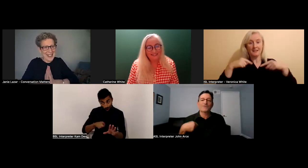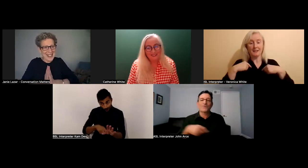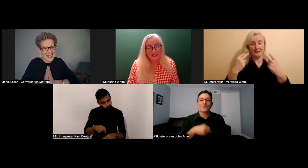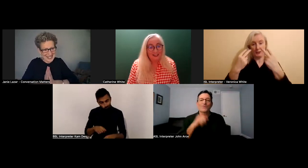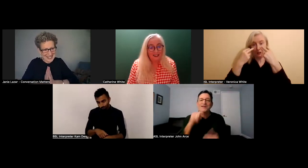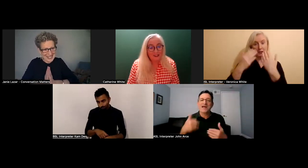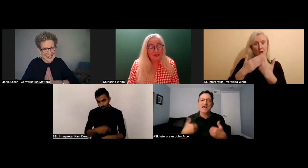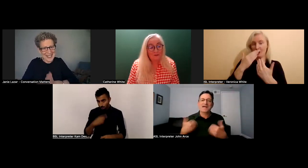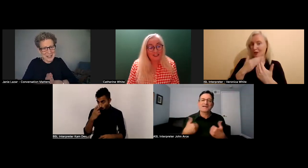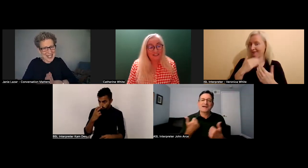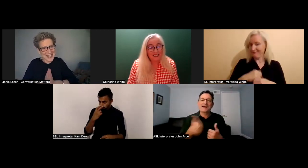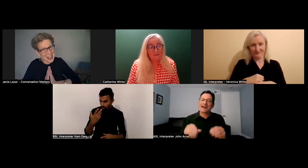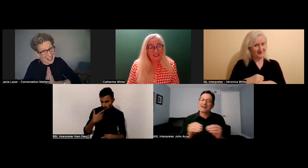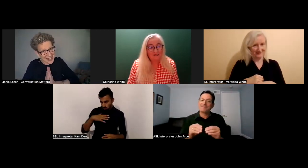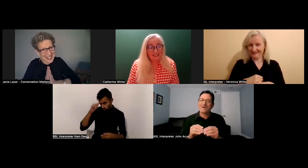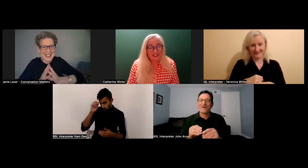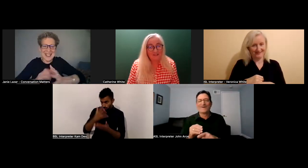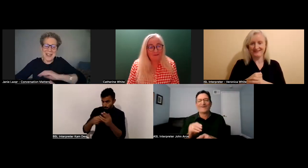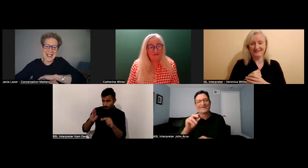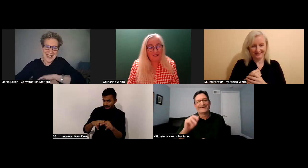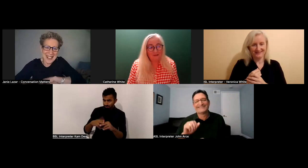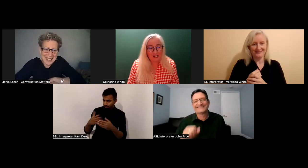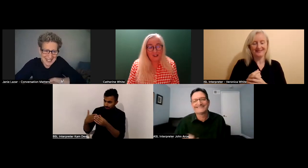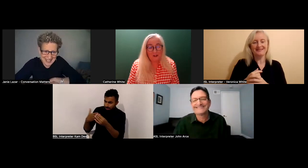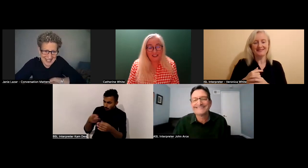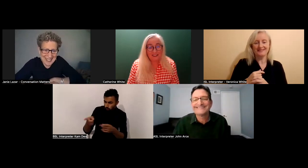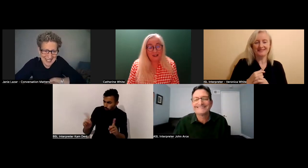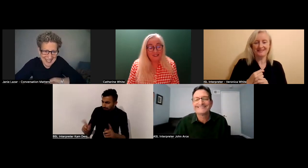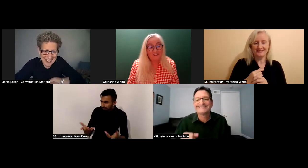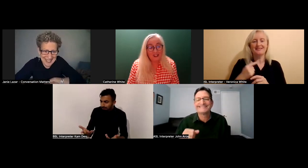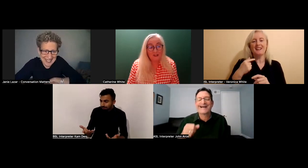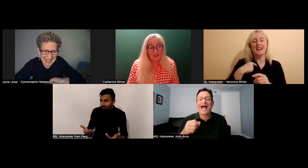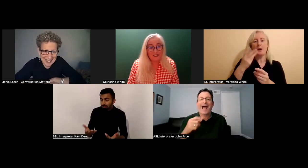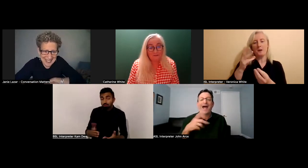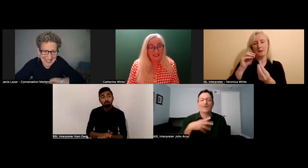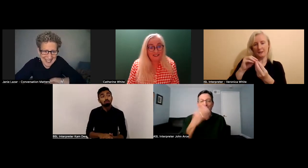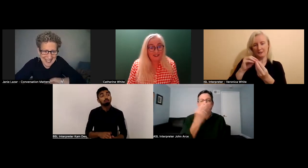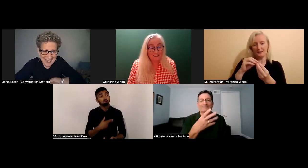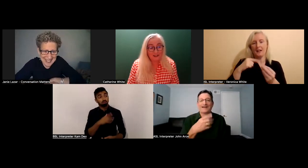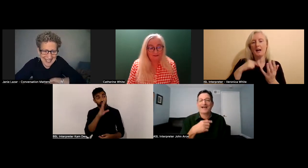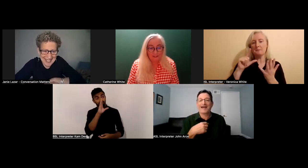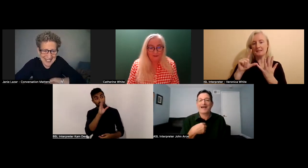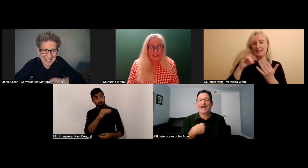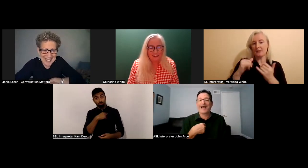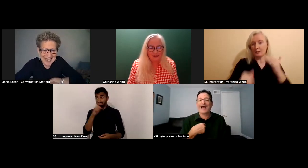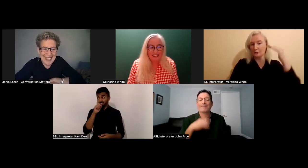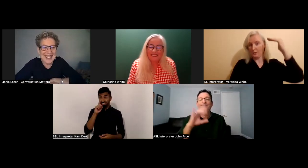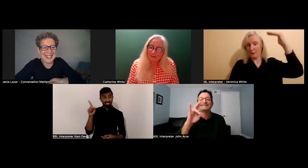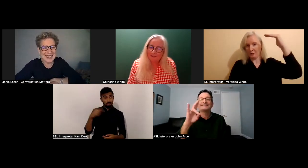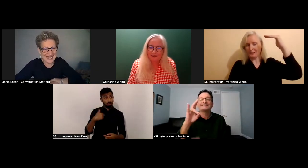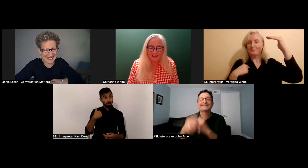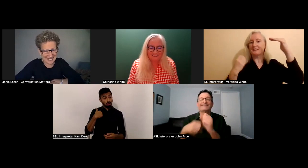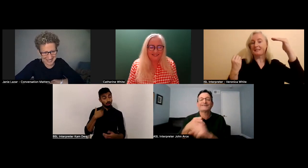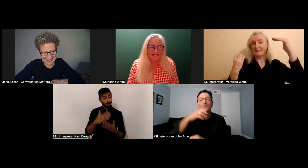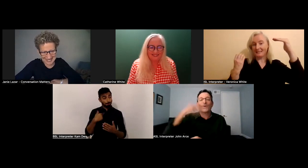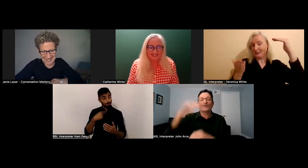Well, I just want to point Still out young that at heart. I'll just point out that I'm 7 years older than my sister, so I just need to make